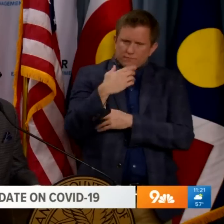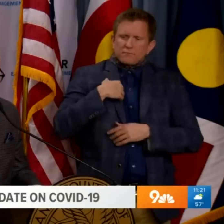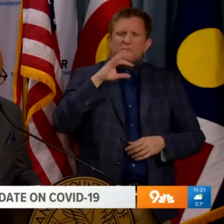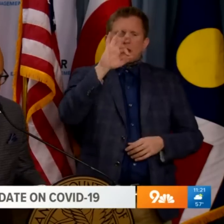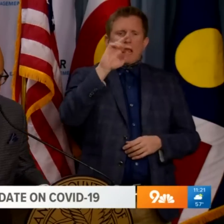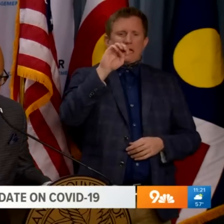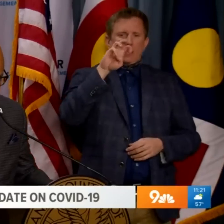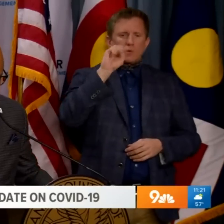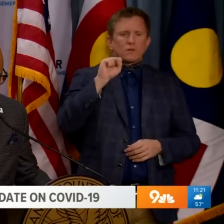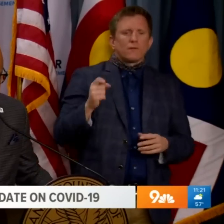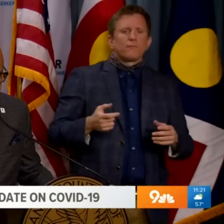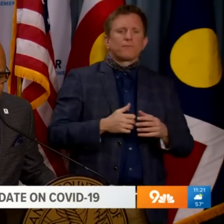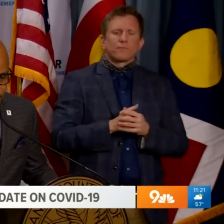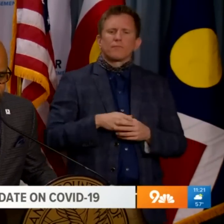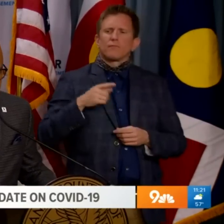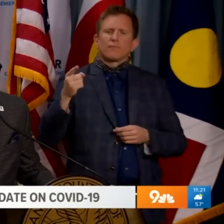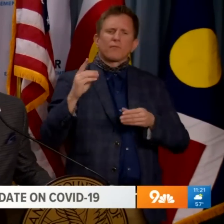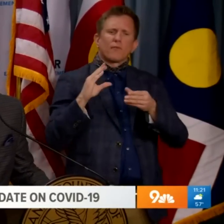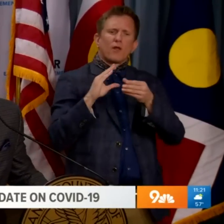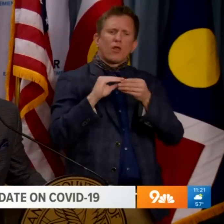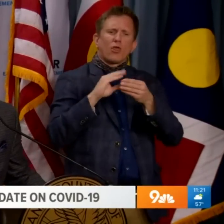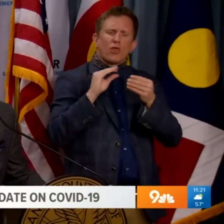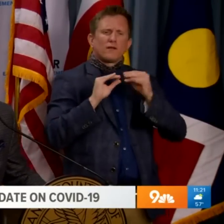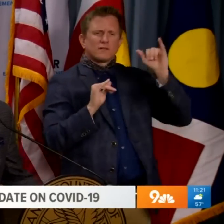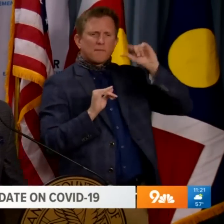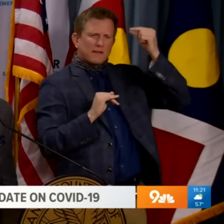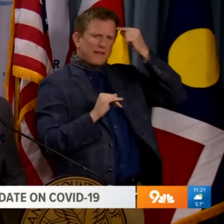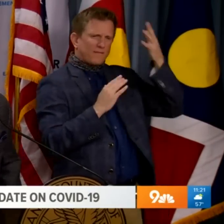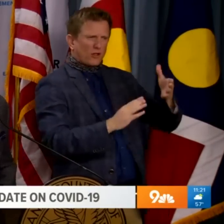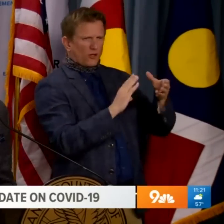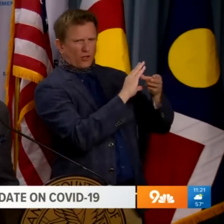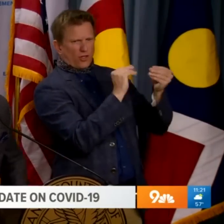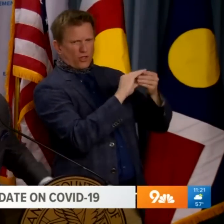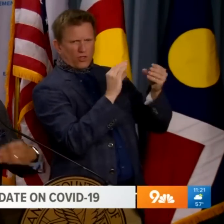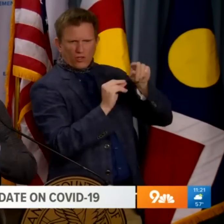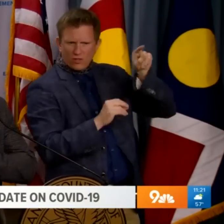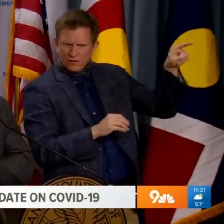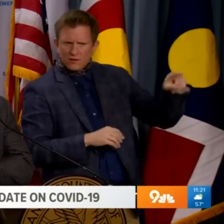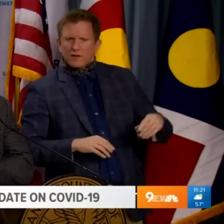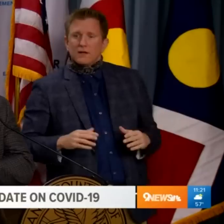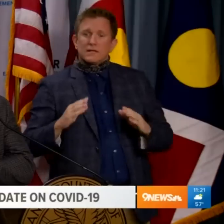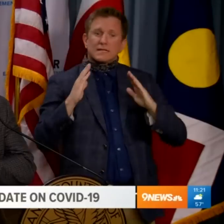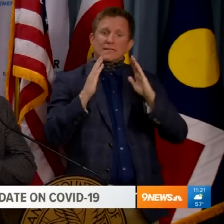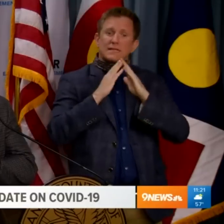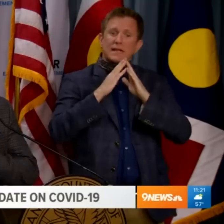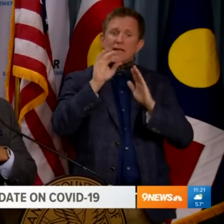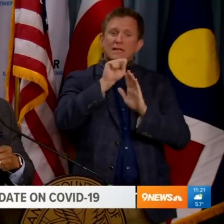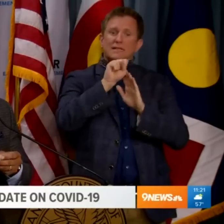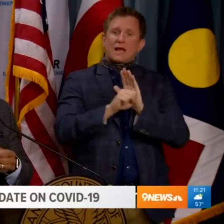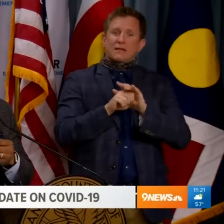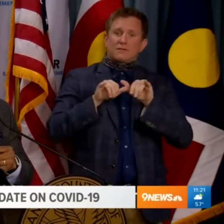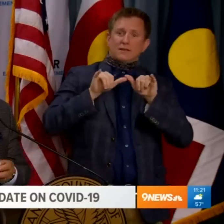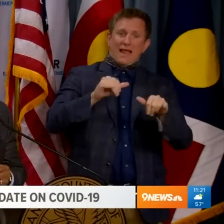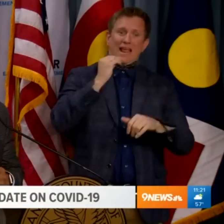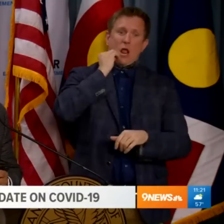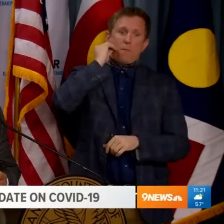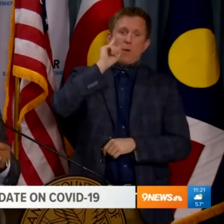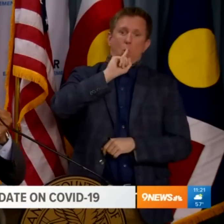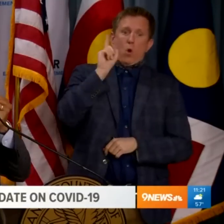very difficult decisions in the life of our nation every day. So we're going to go ahead and open it up, the lines for questions.